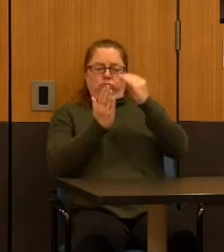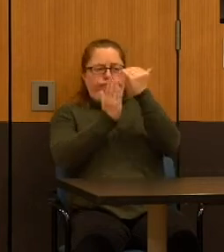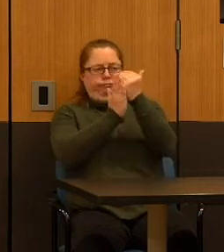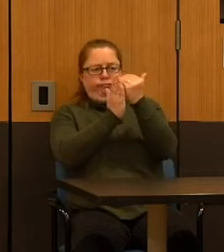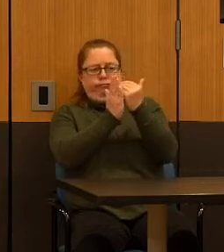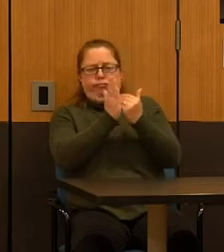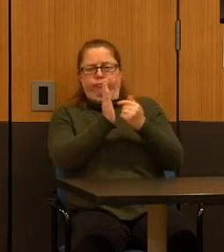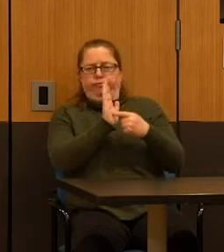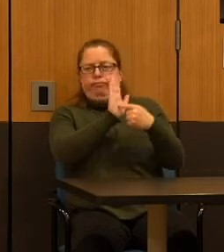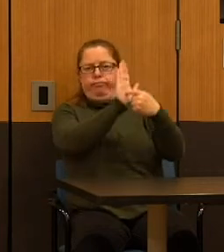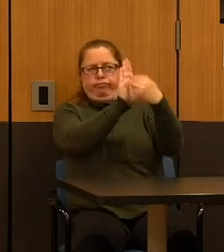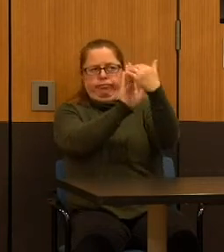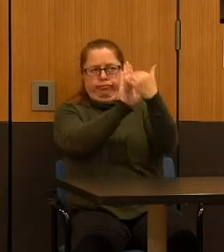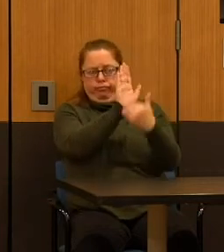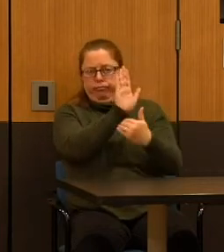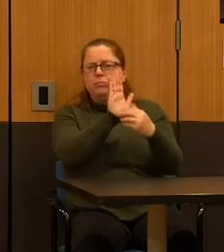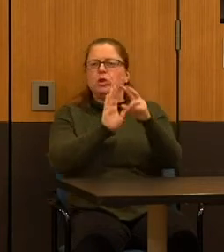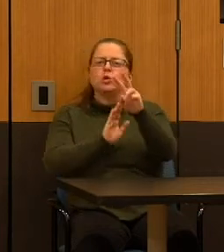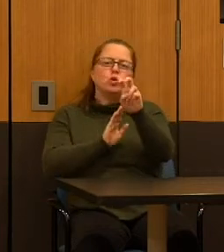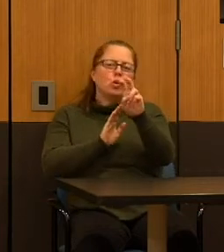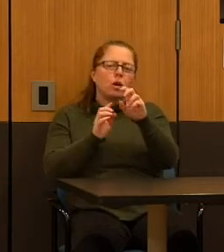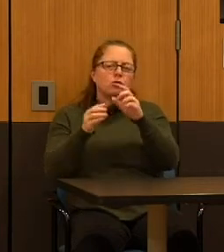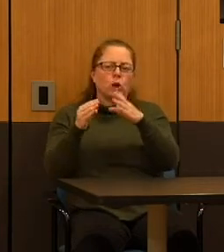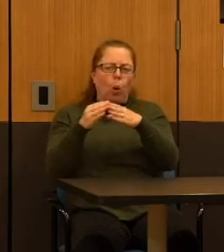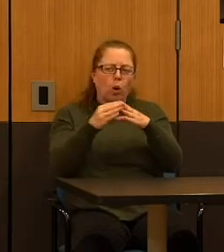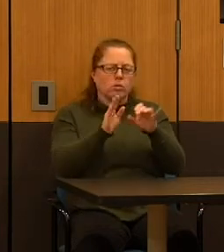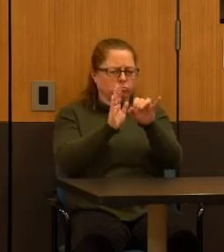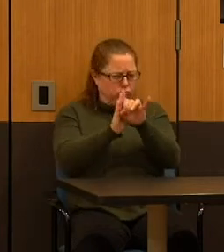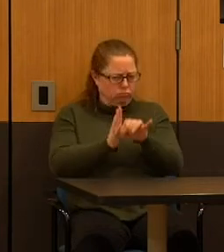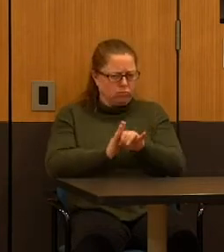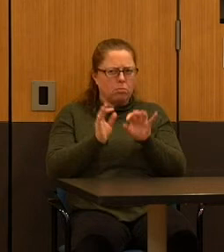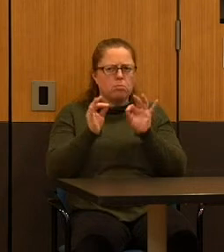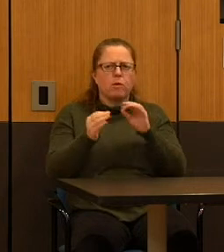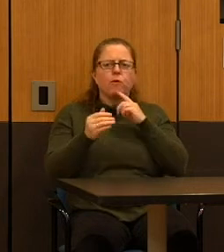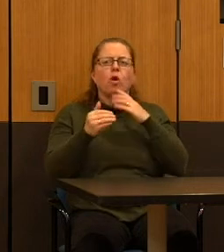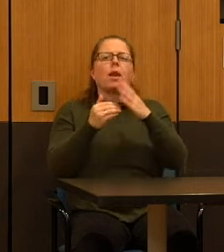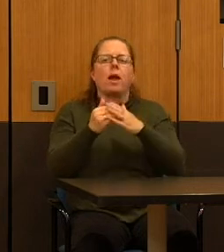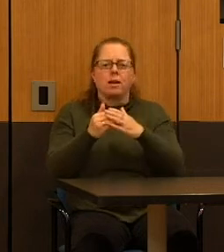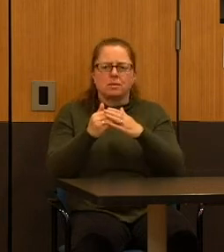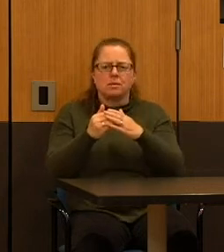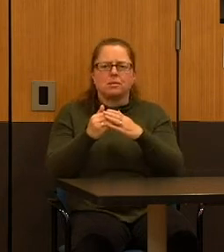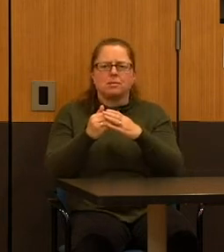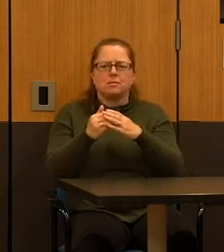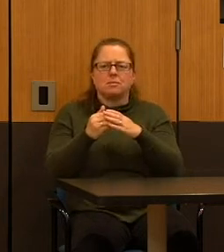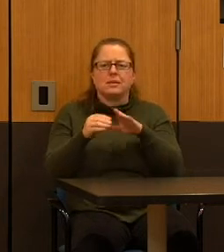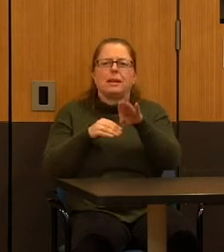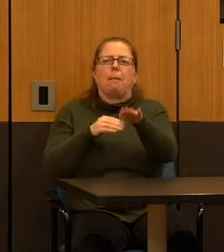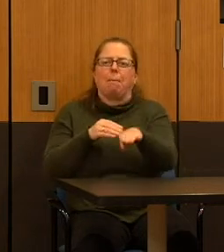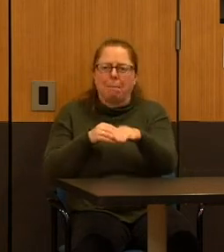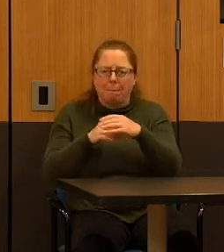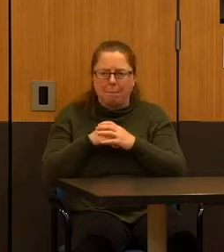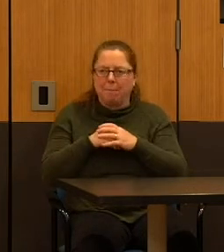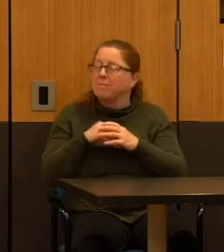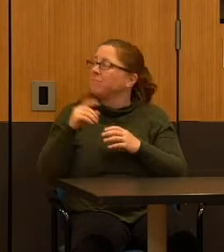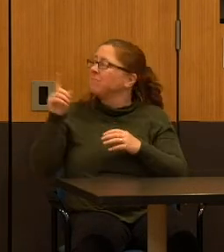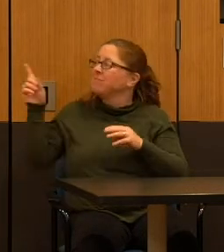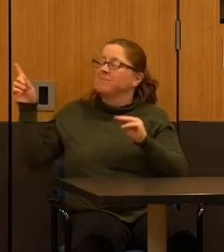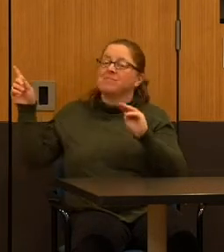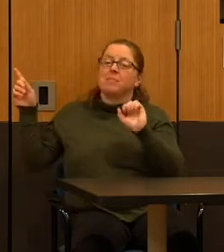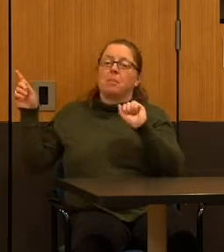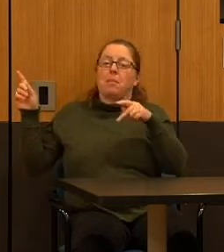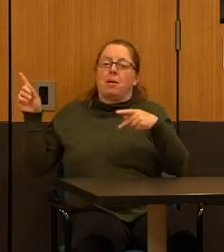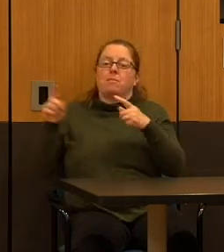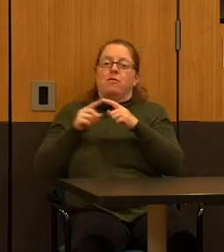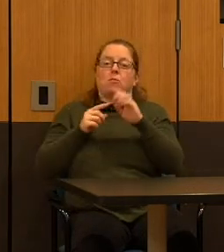about 200 curb corners that would be ideal for sort of a next step. And this is a map from the city's resolution